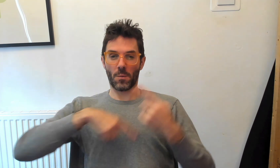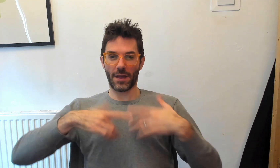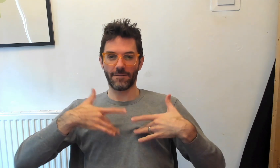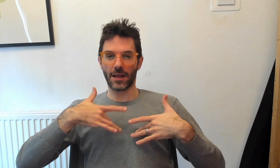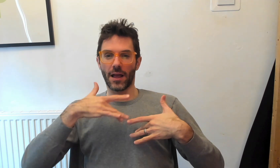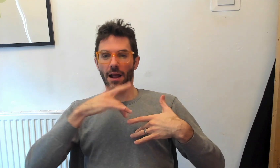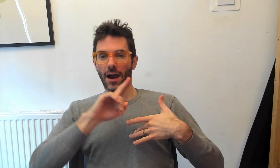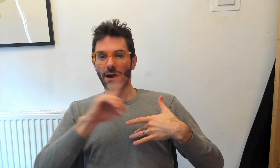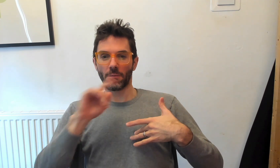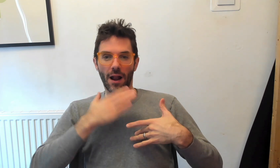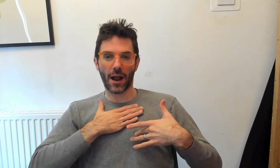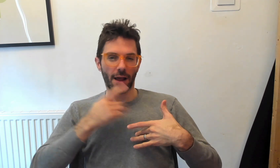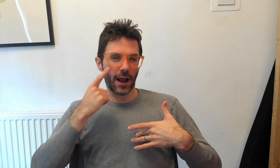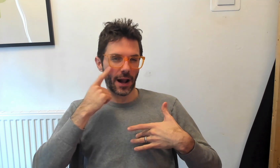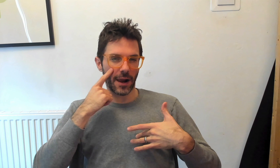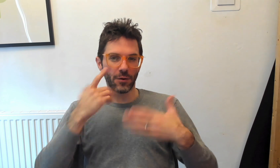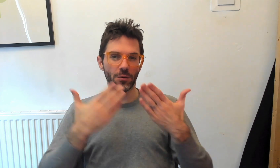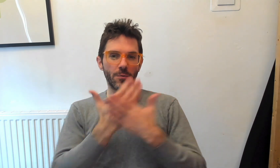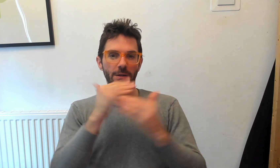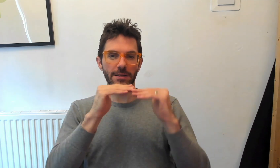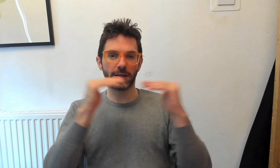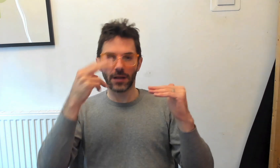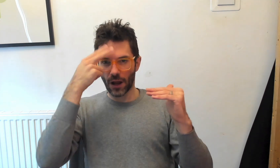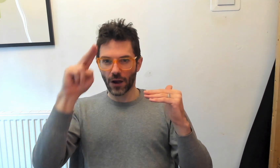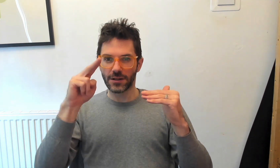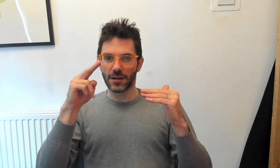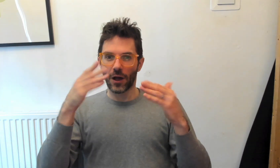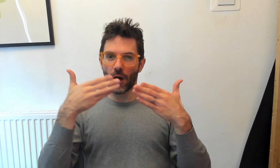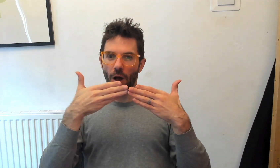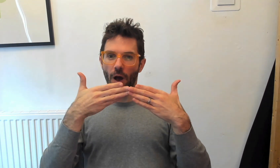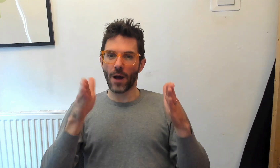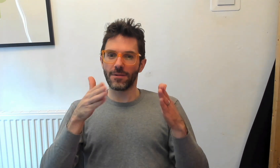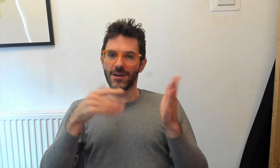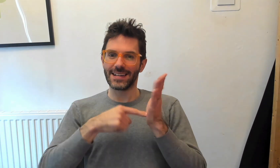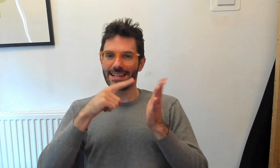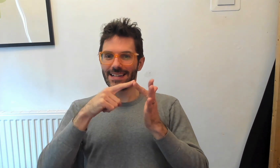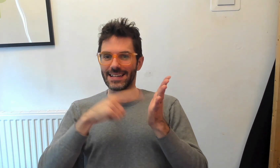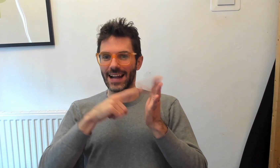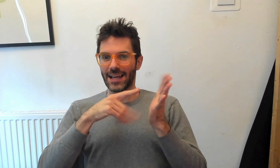but we think that we would like to look into a new open standard called Open